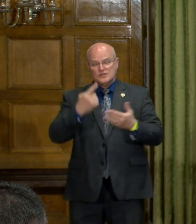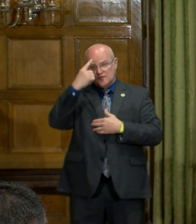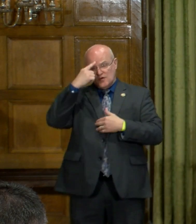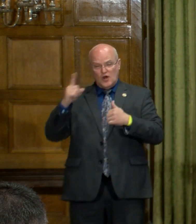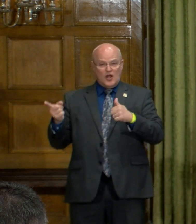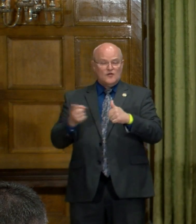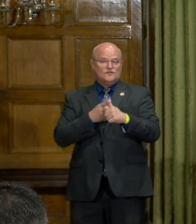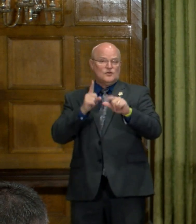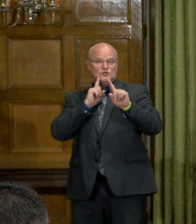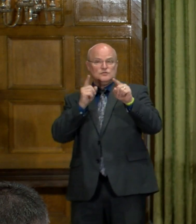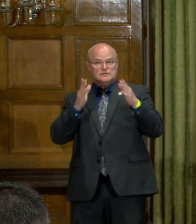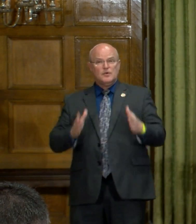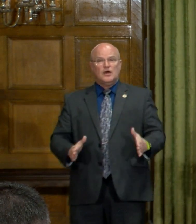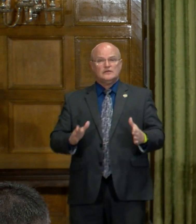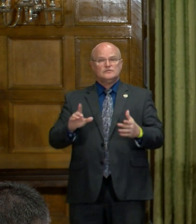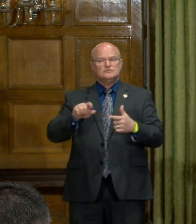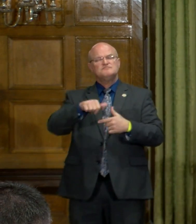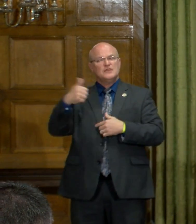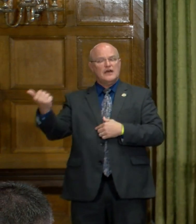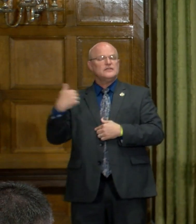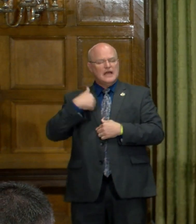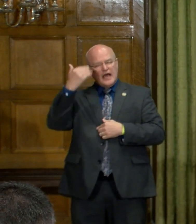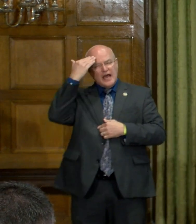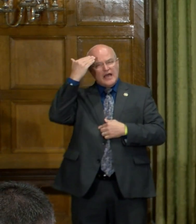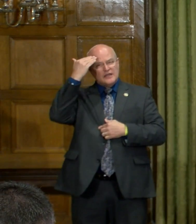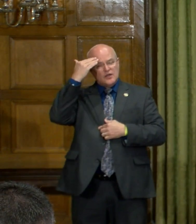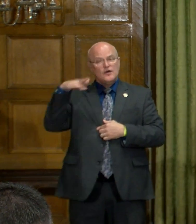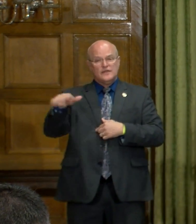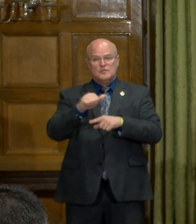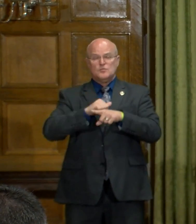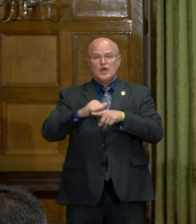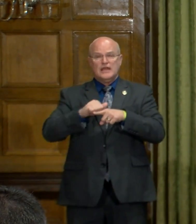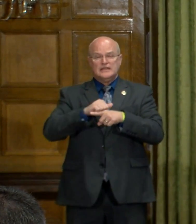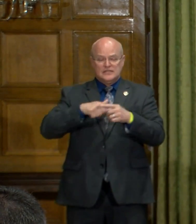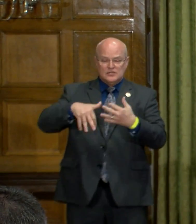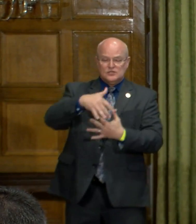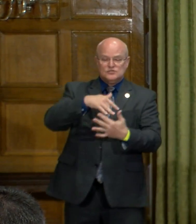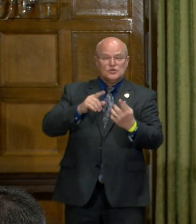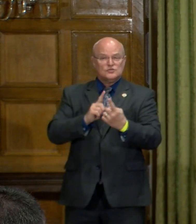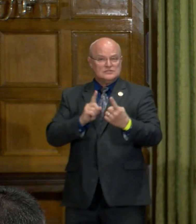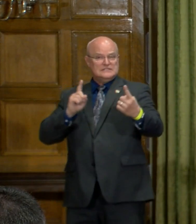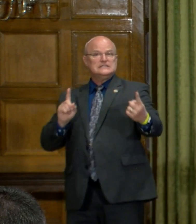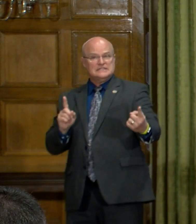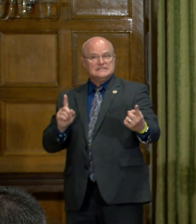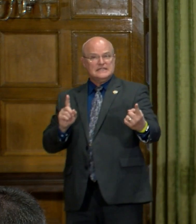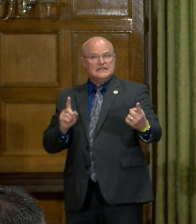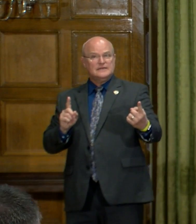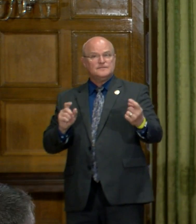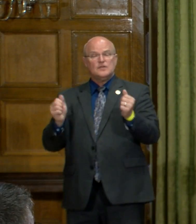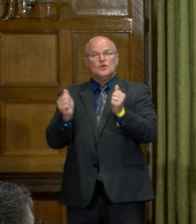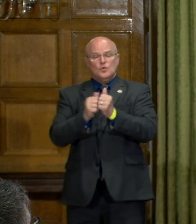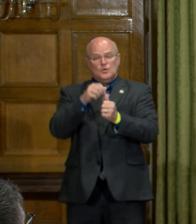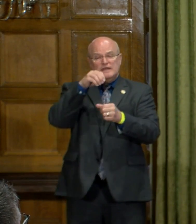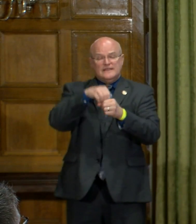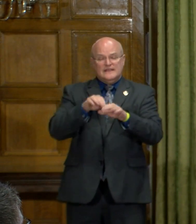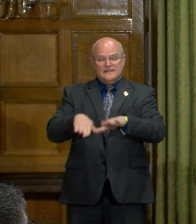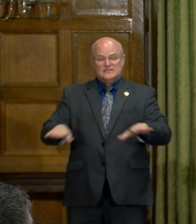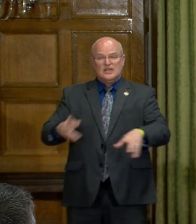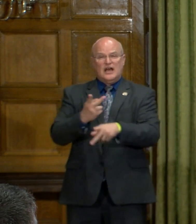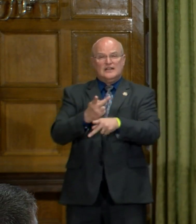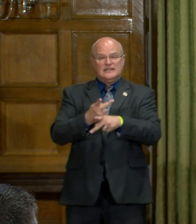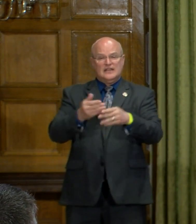first responders and others. And I know that they're practicing social distancing within their child